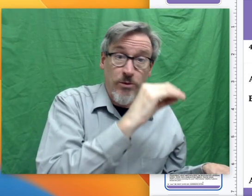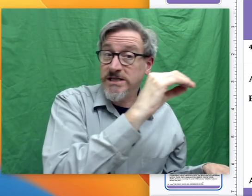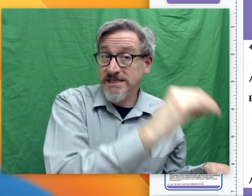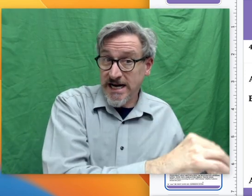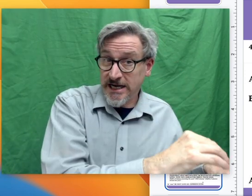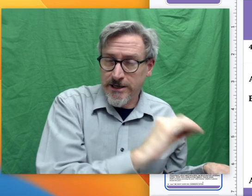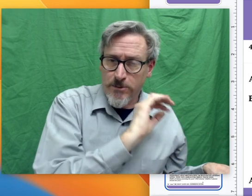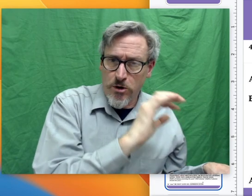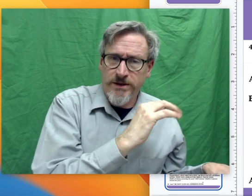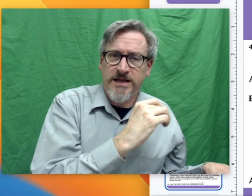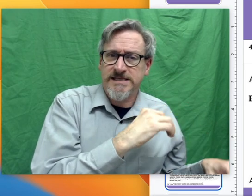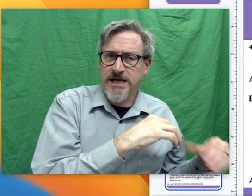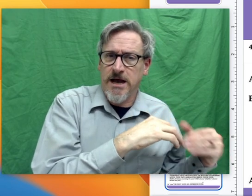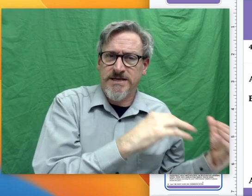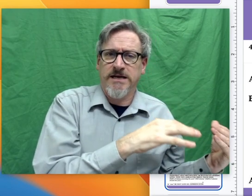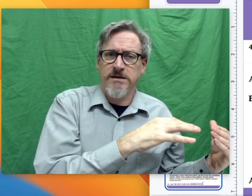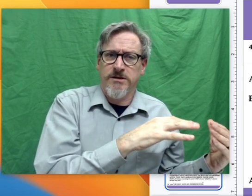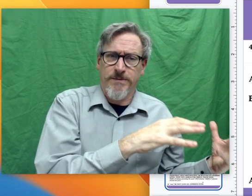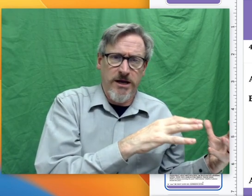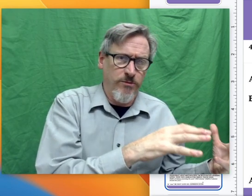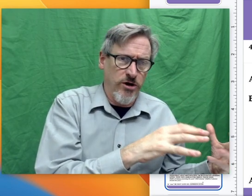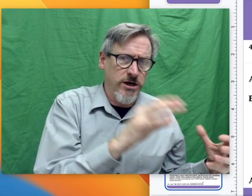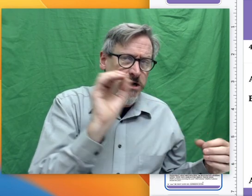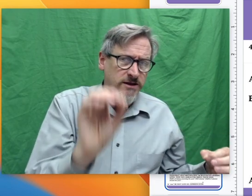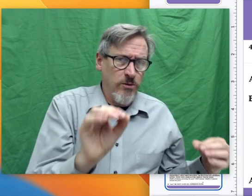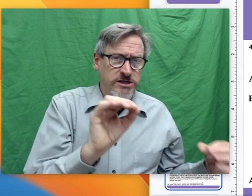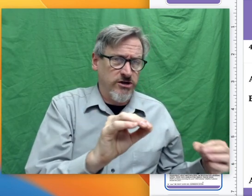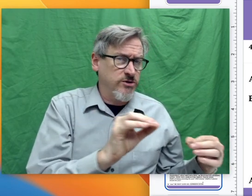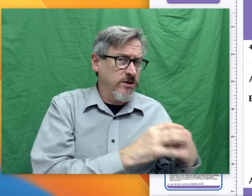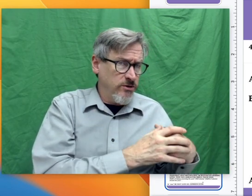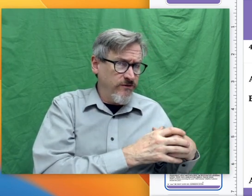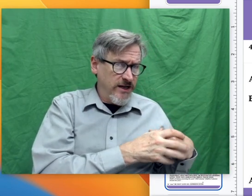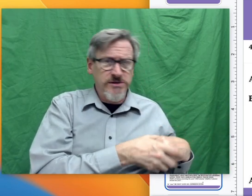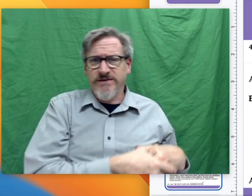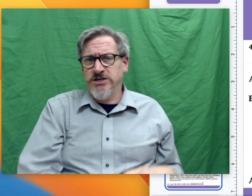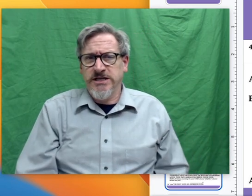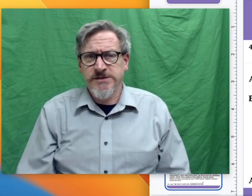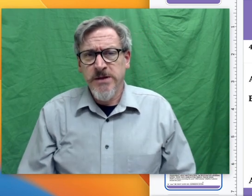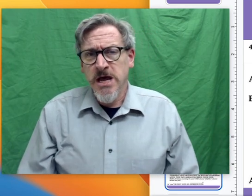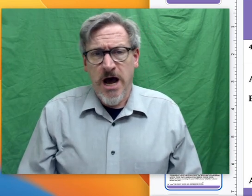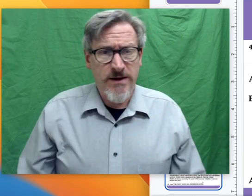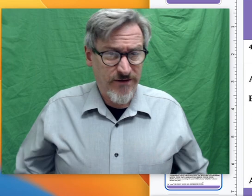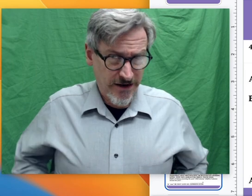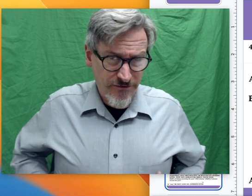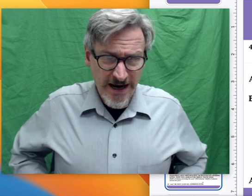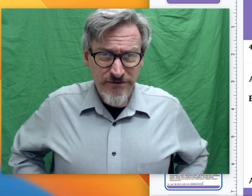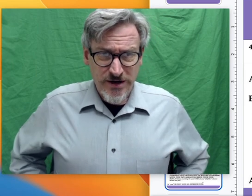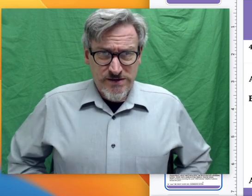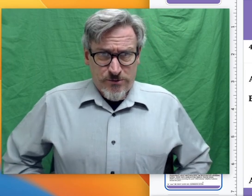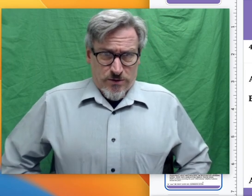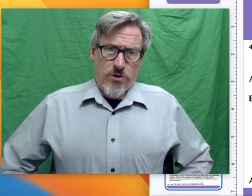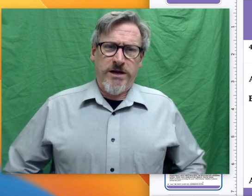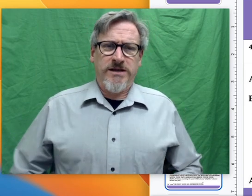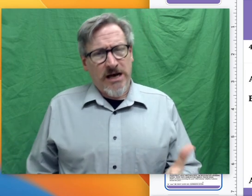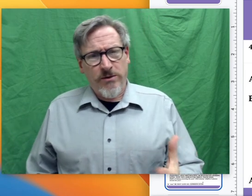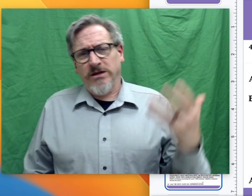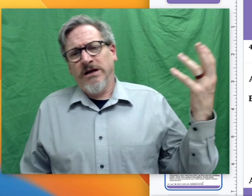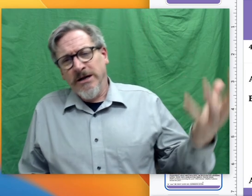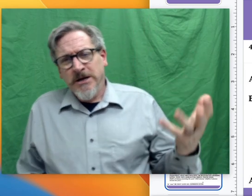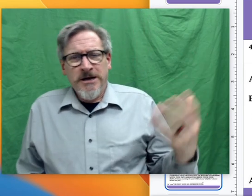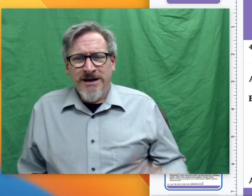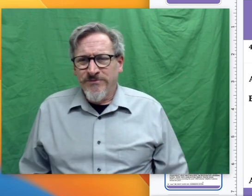someone signing it. I'm hoping that as they update the pink book, they will start to include videos of each of these. If I can find a video of someone recording this, I